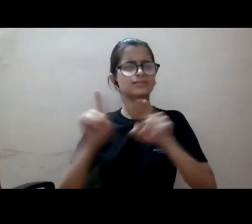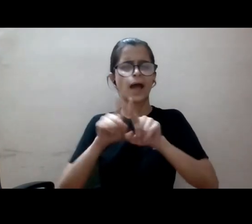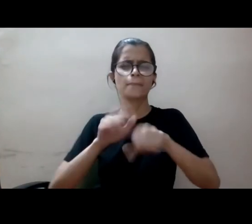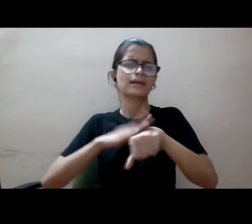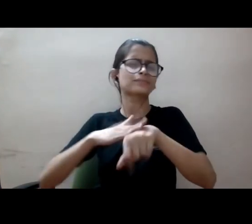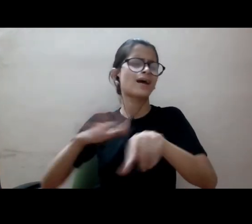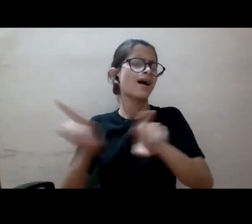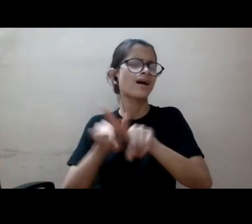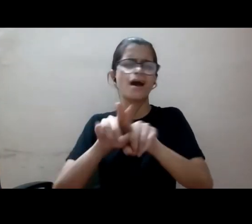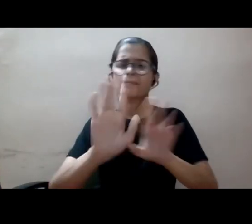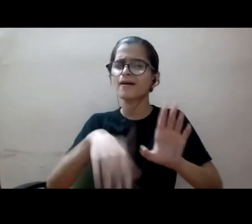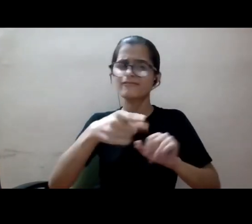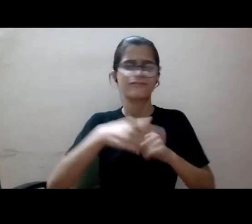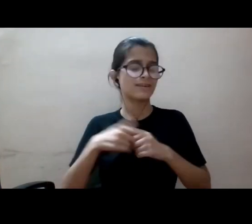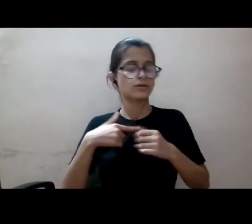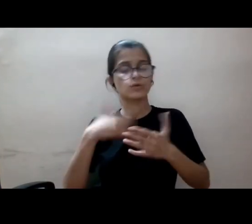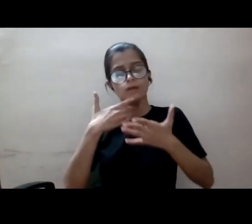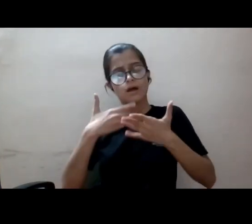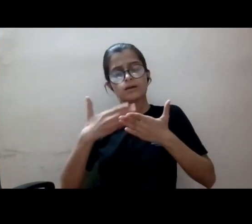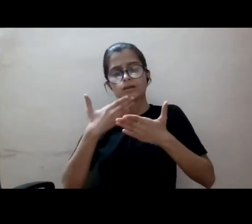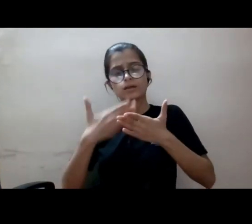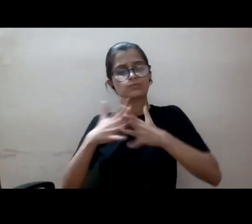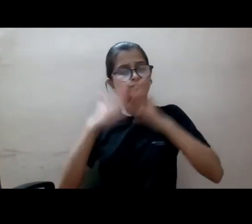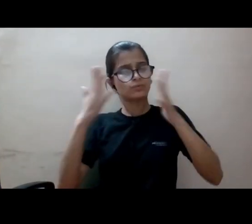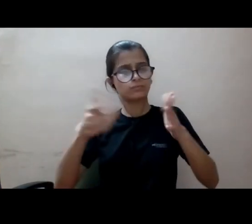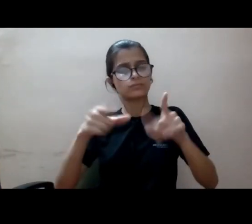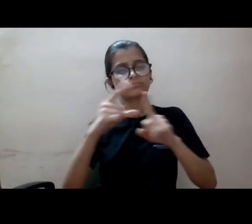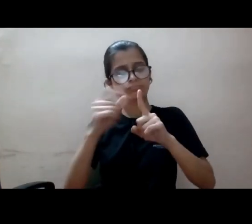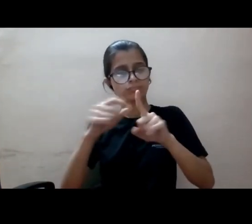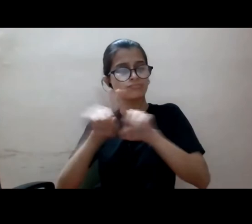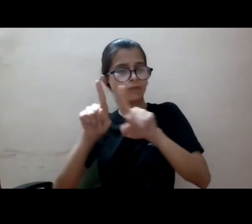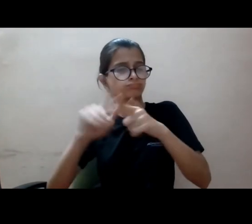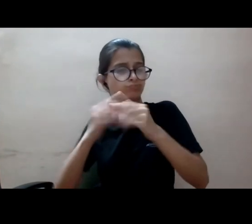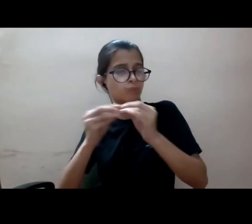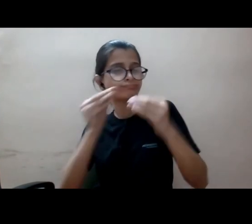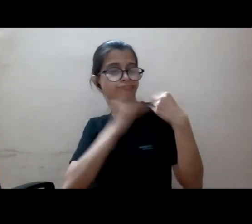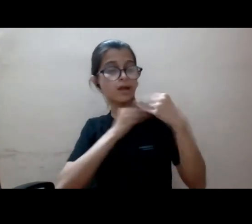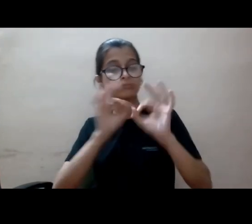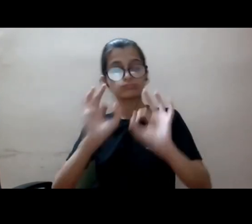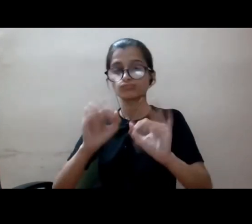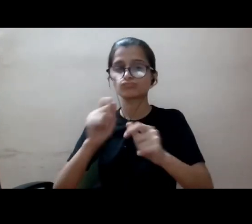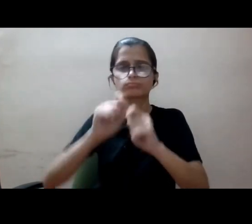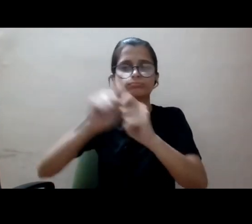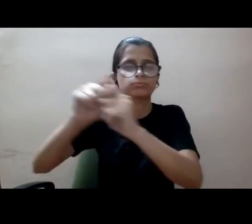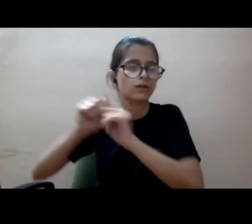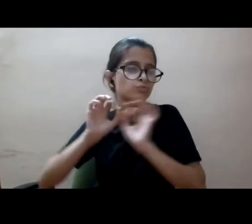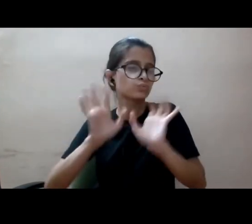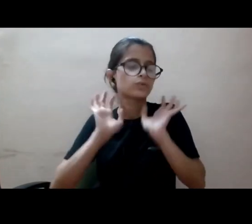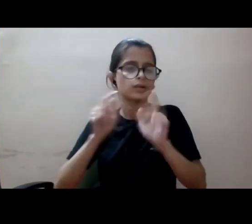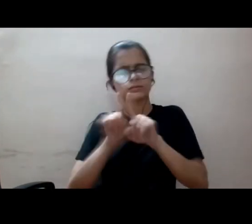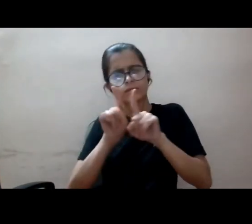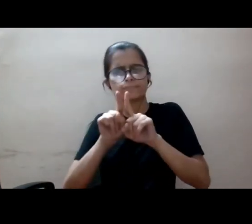So thank you for doing that great job and for feeling like